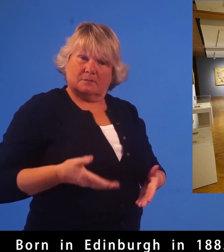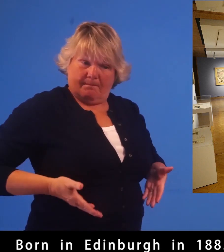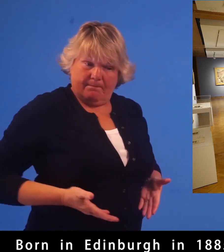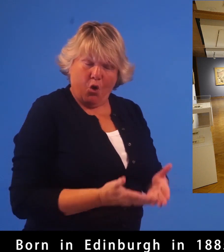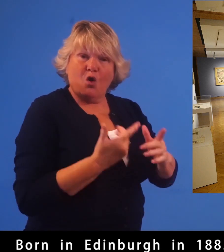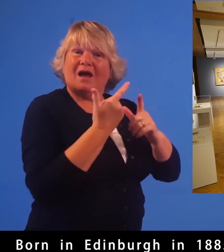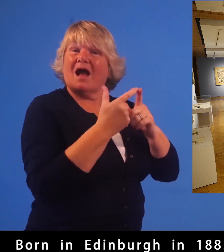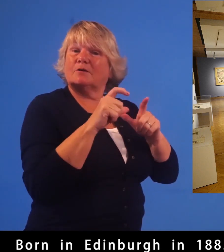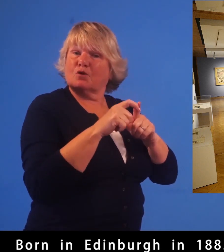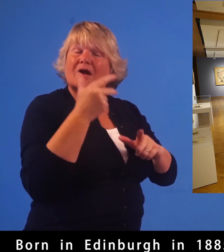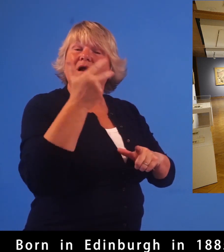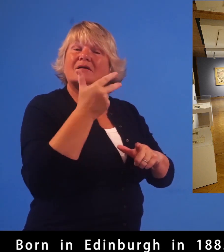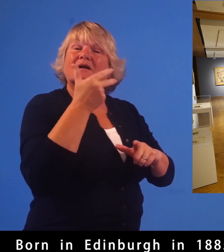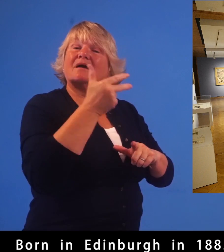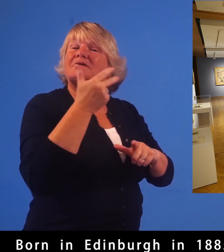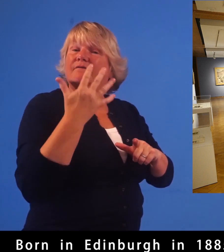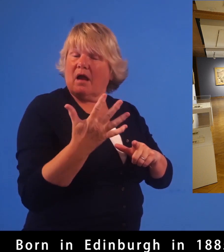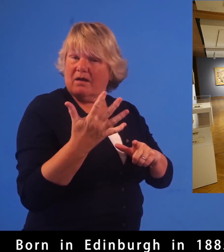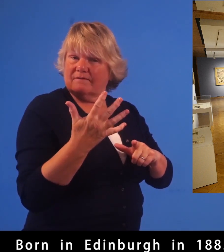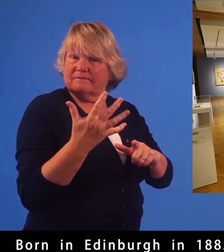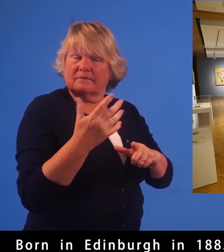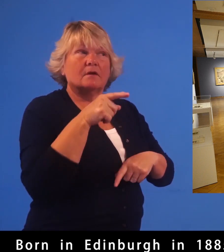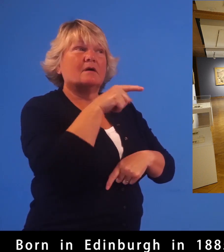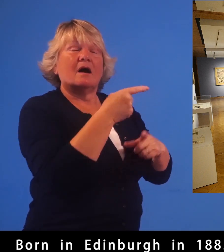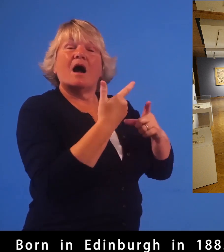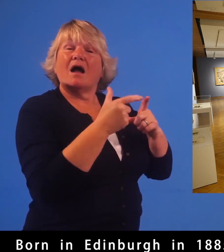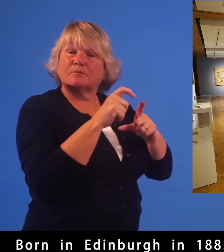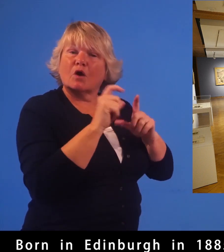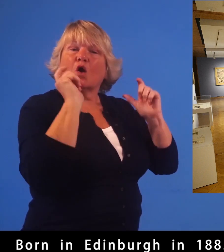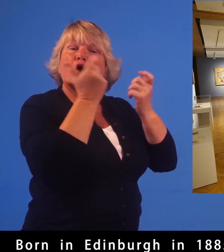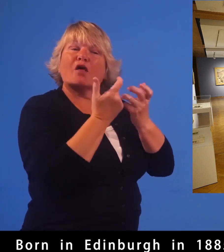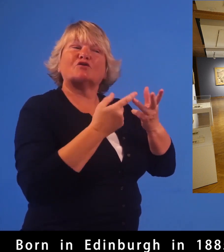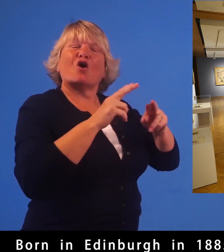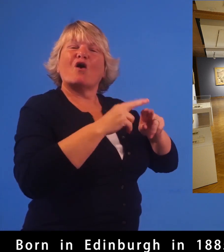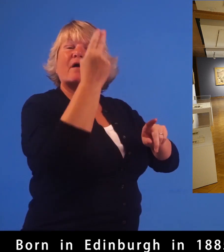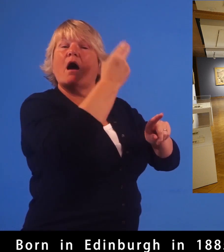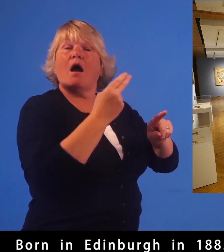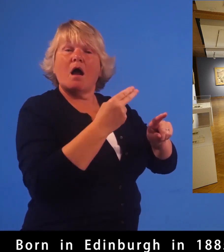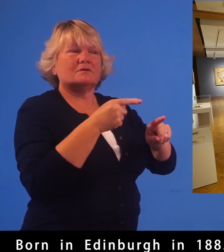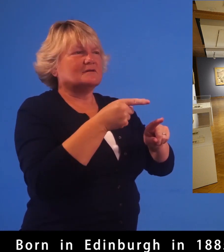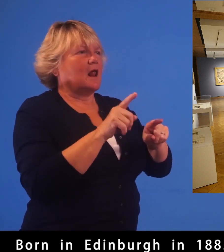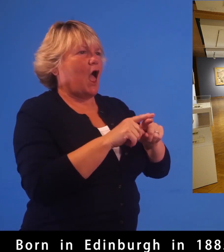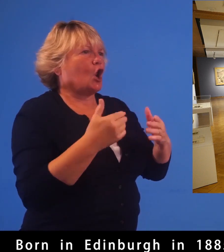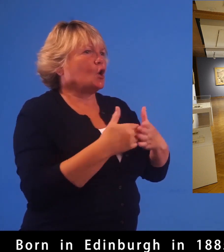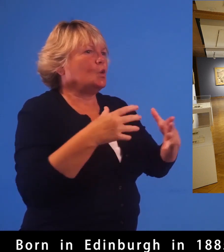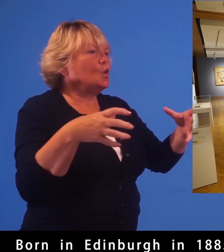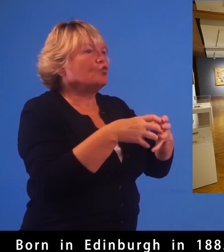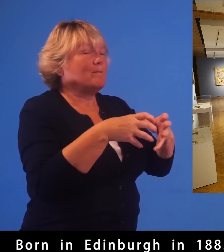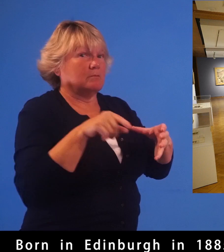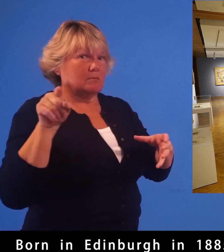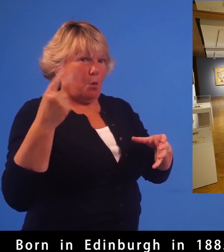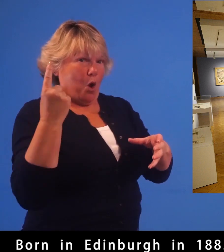Born in Edinburgh in 1885, he was among the earliest intake of students to train at Edinburgh College of